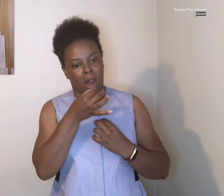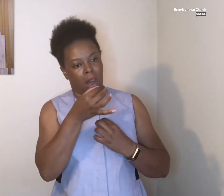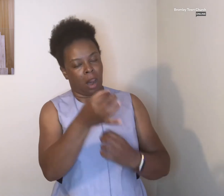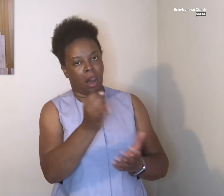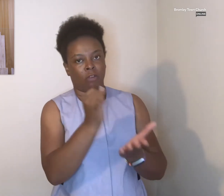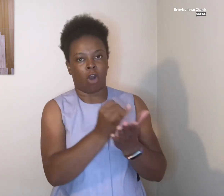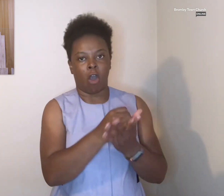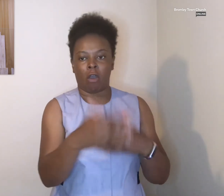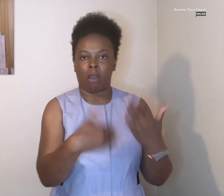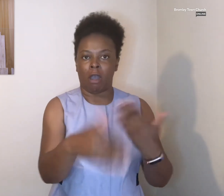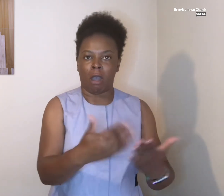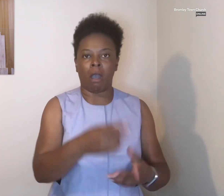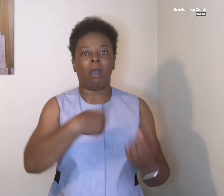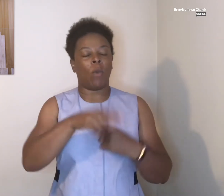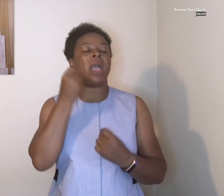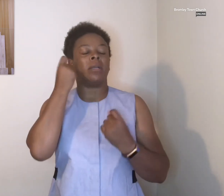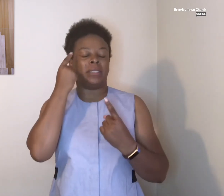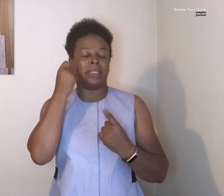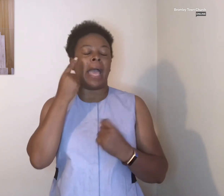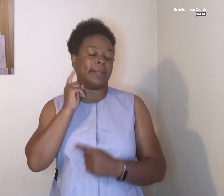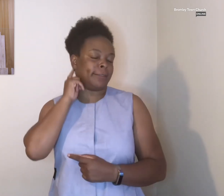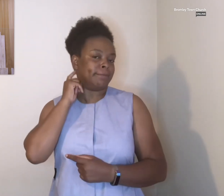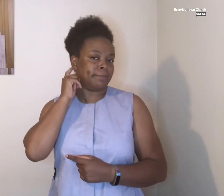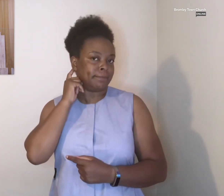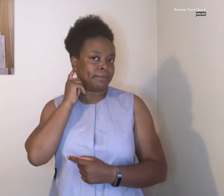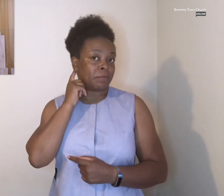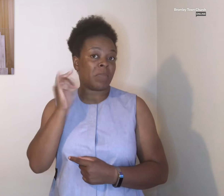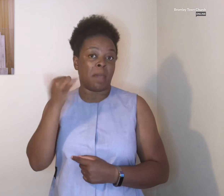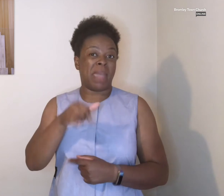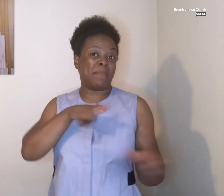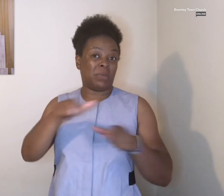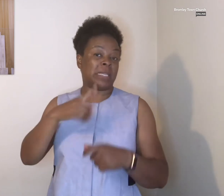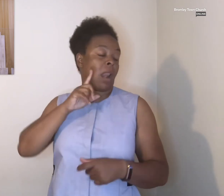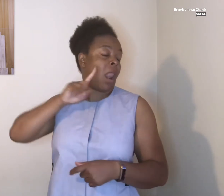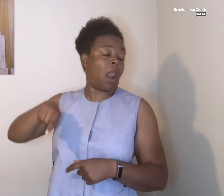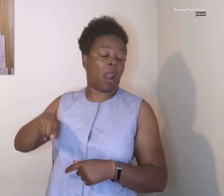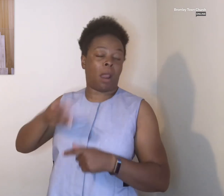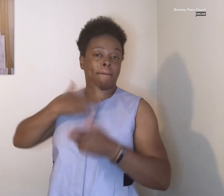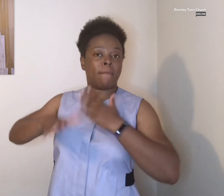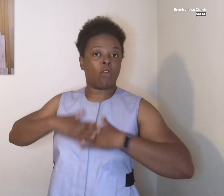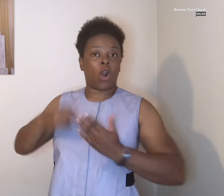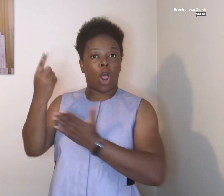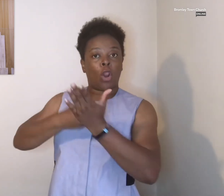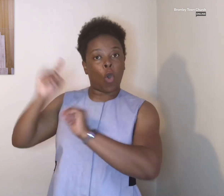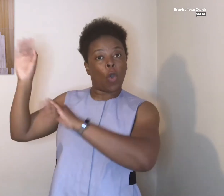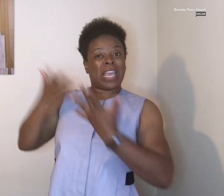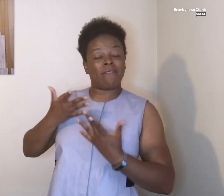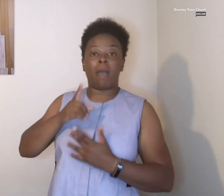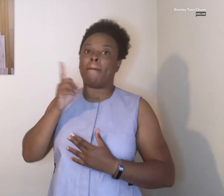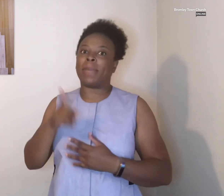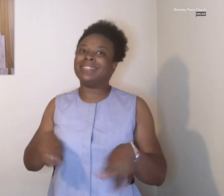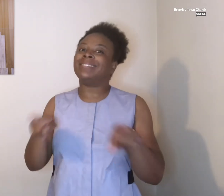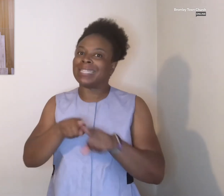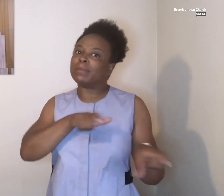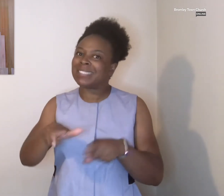fact that there is a moral law giver. Well, today we're going to start at the very beginning. It's a very good place to start.